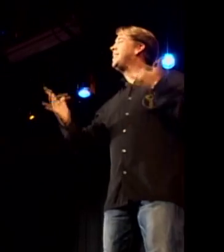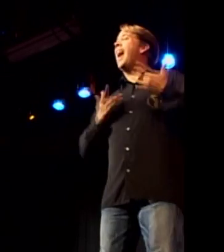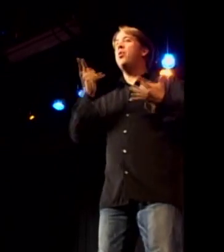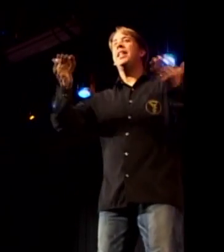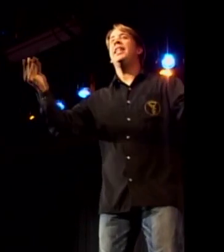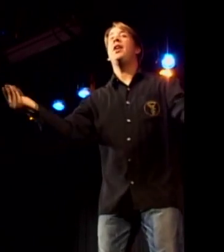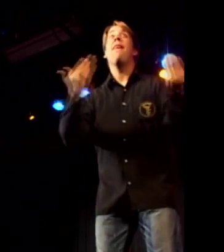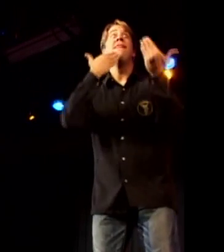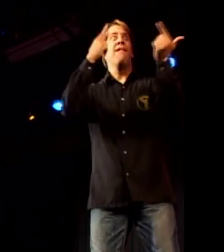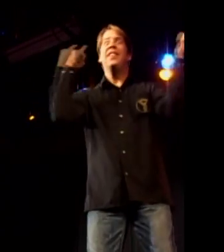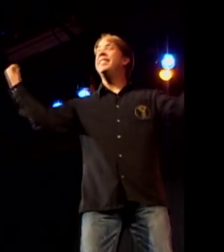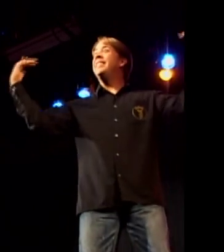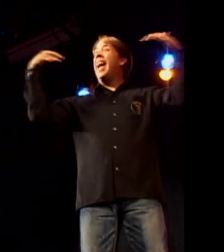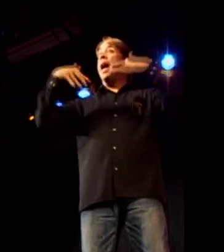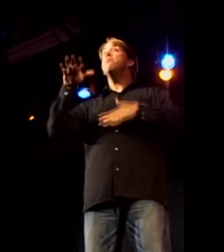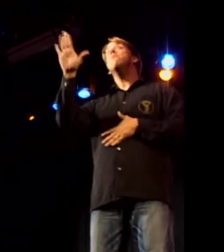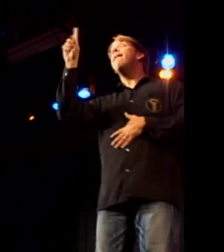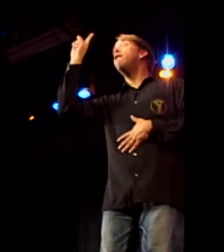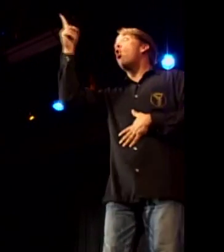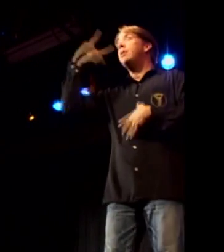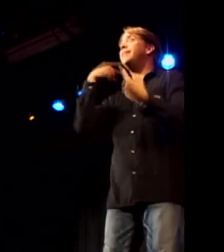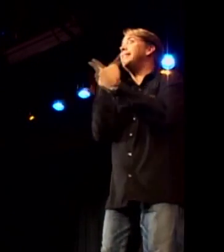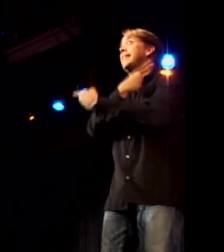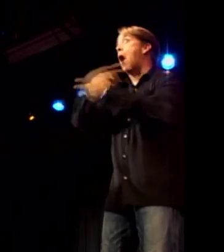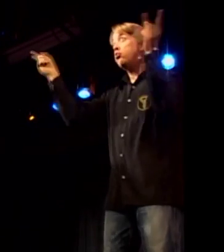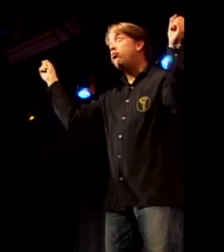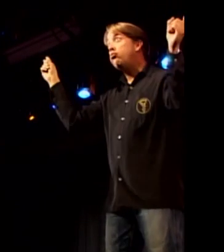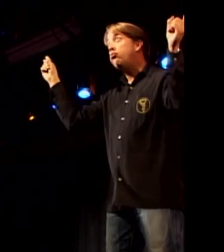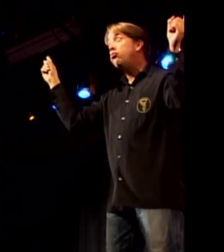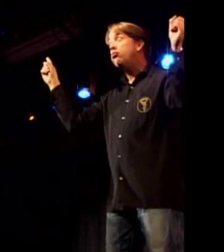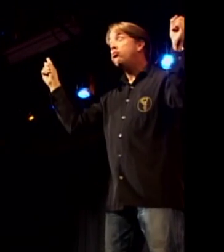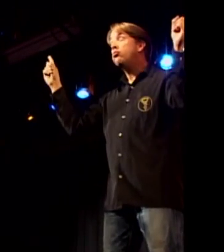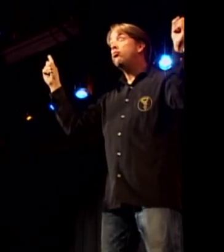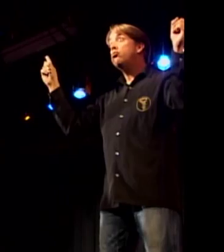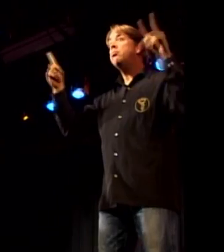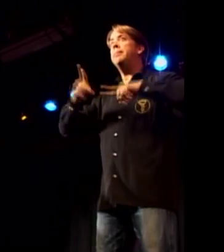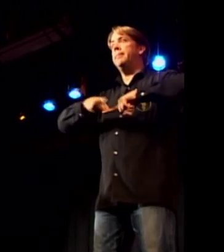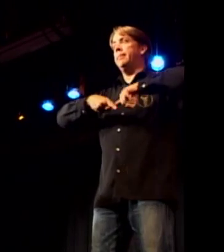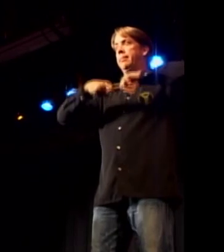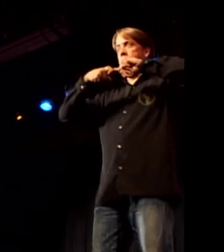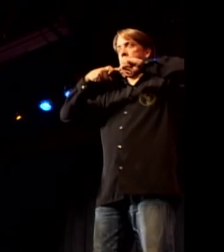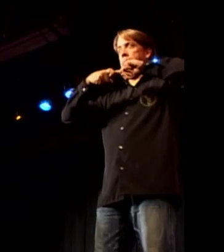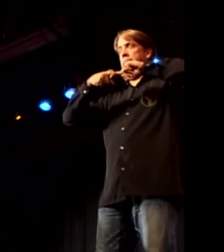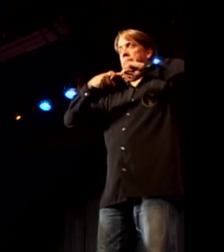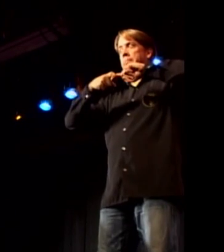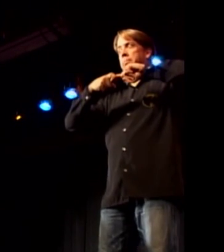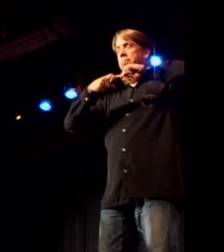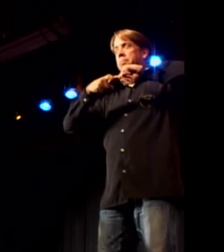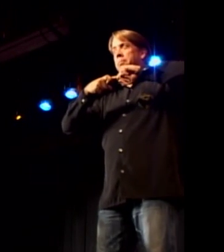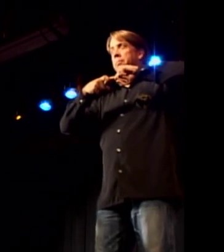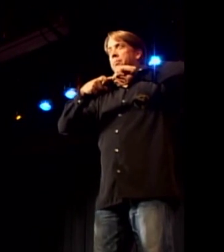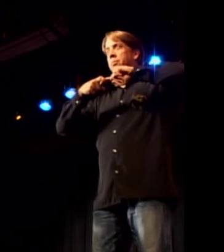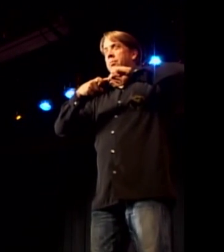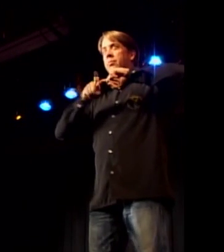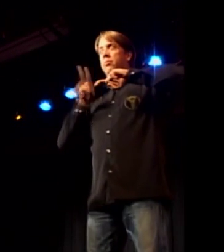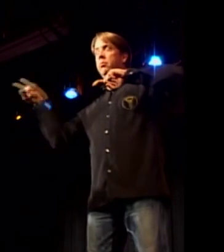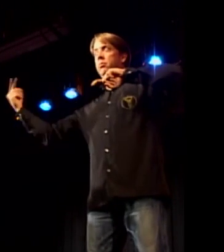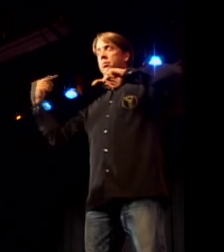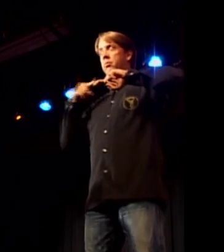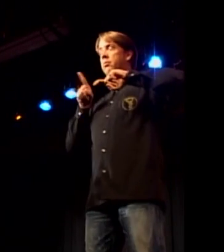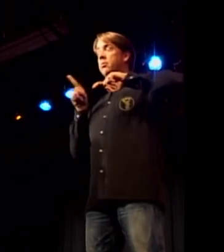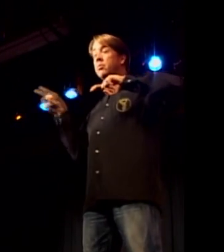Thank you for coming. First, the announcements. And can I ask you to pause right here again? I know, we're going to do a throwback.